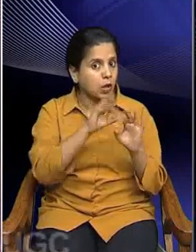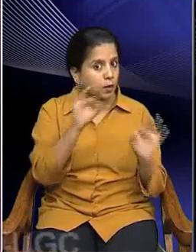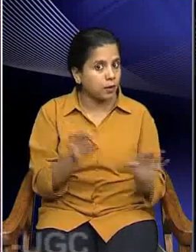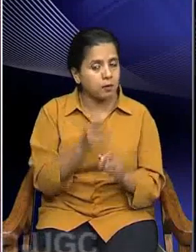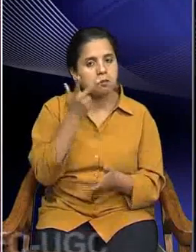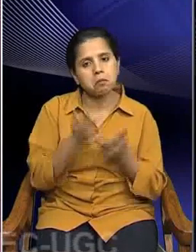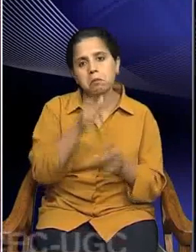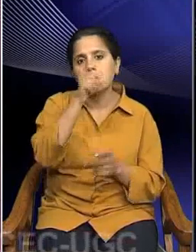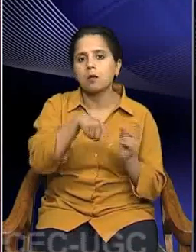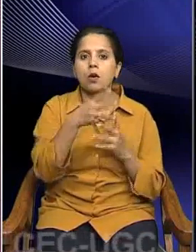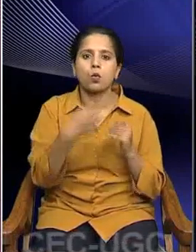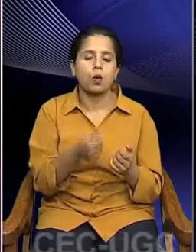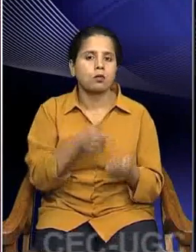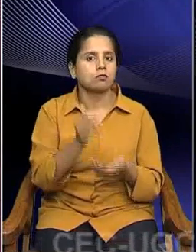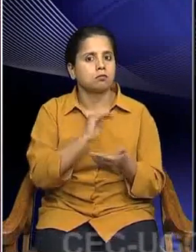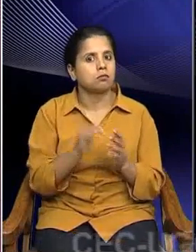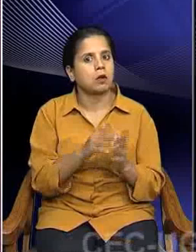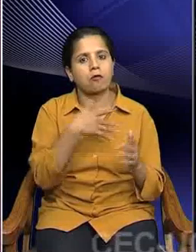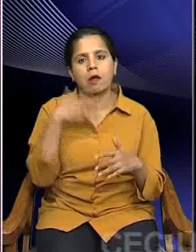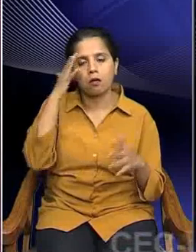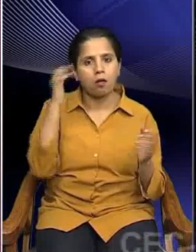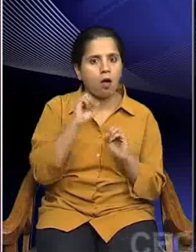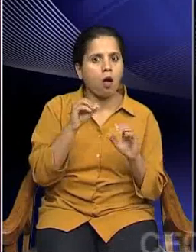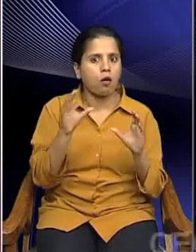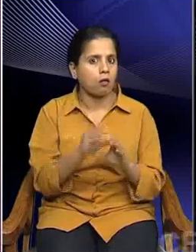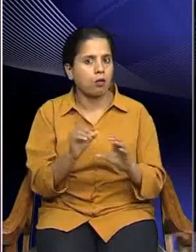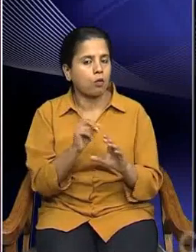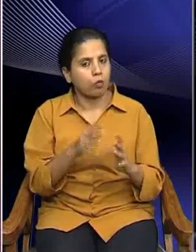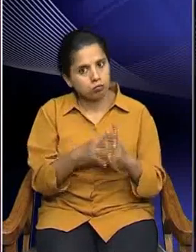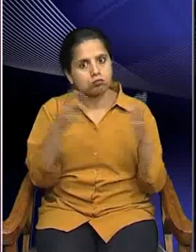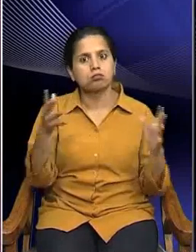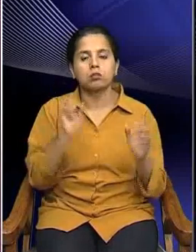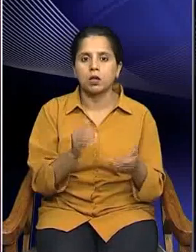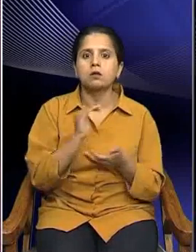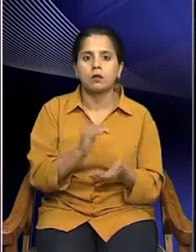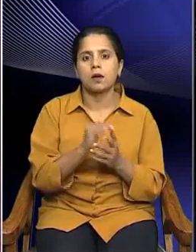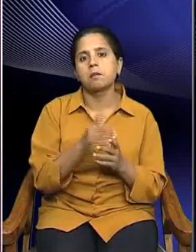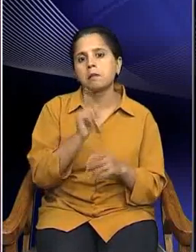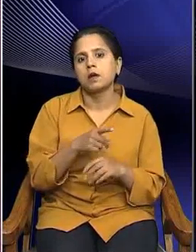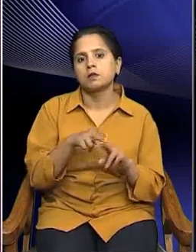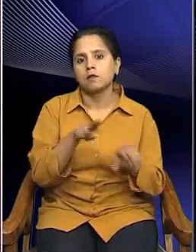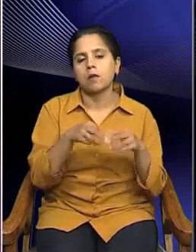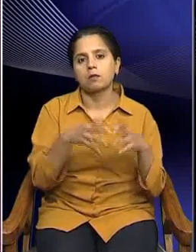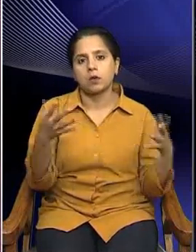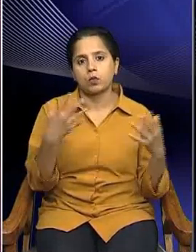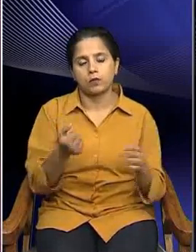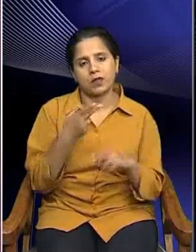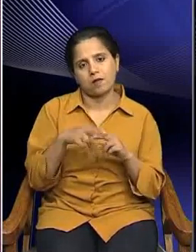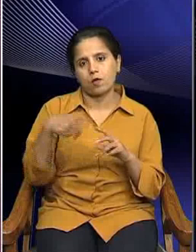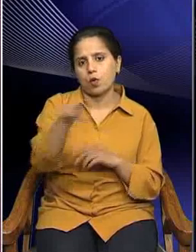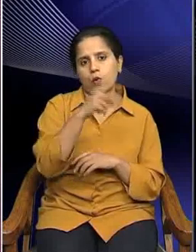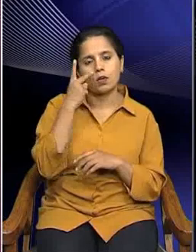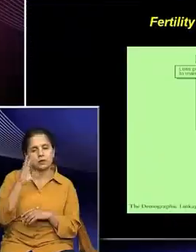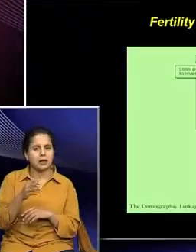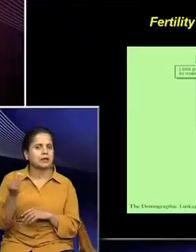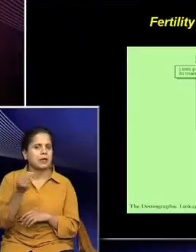people probably would not feel comfortable to go for lower or smaller family size. Now if you look at some